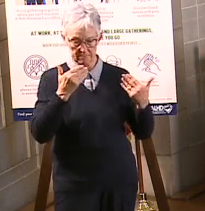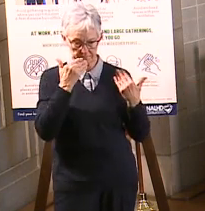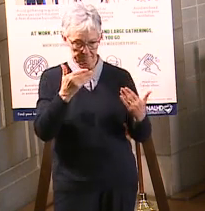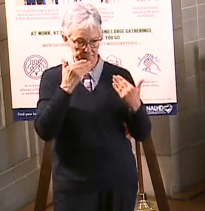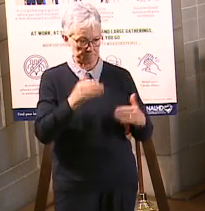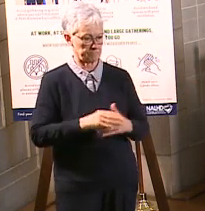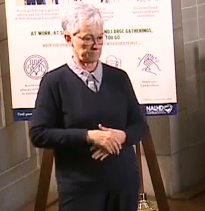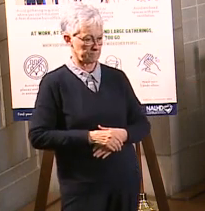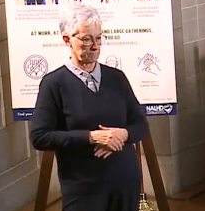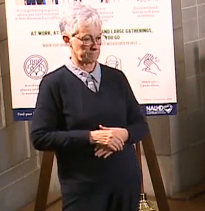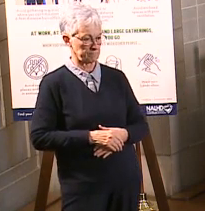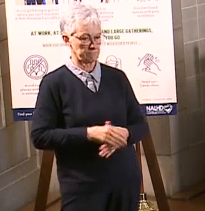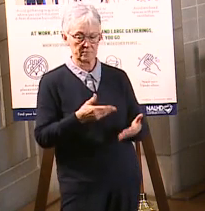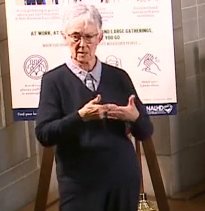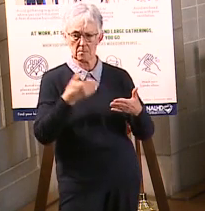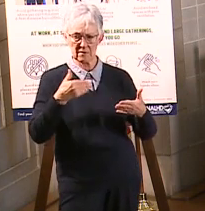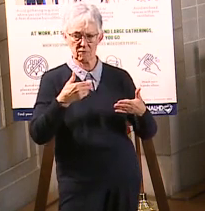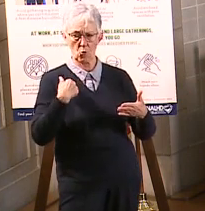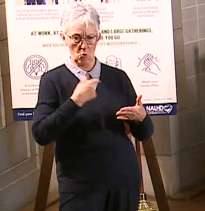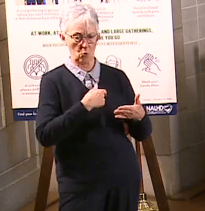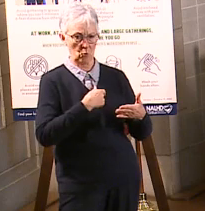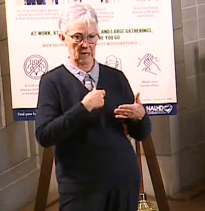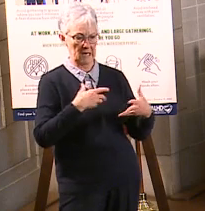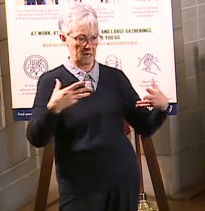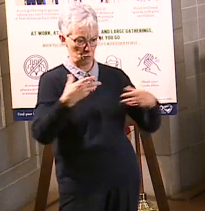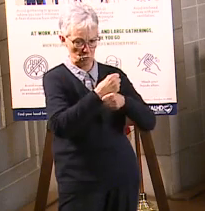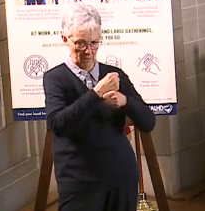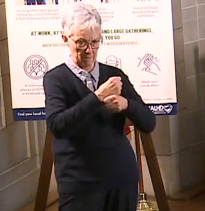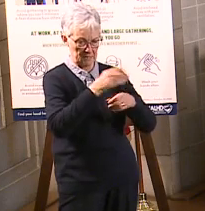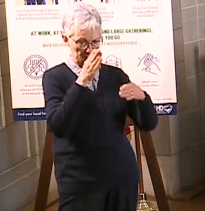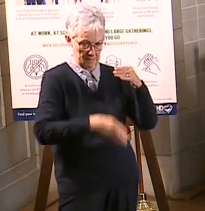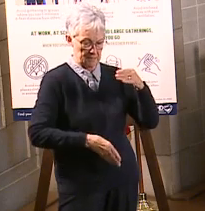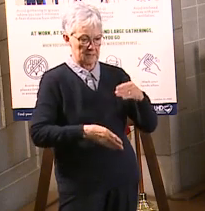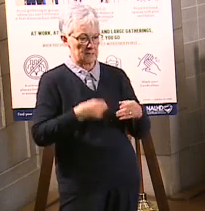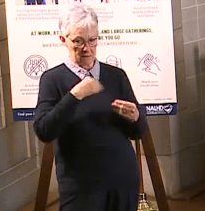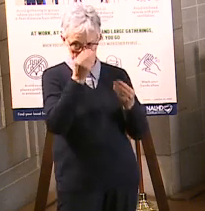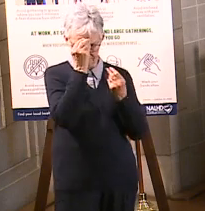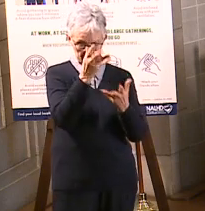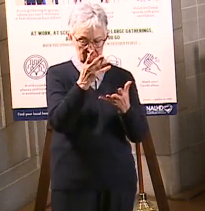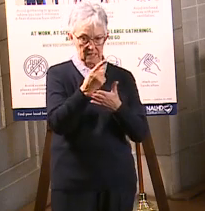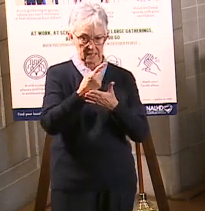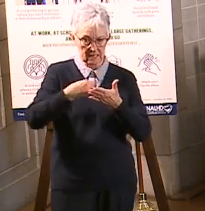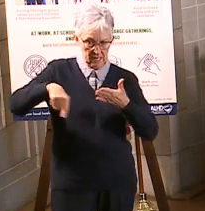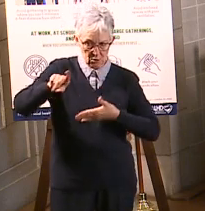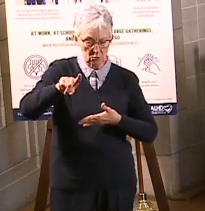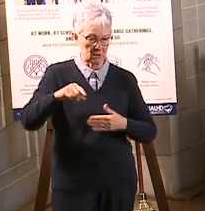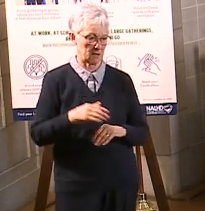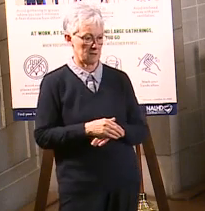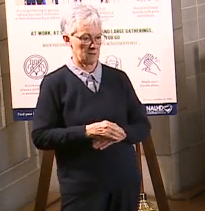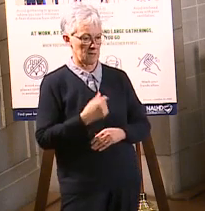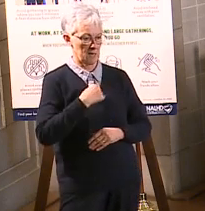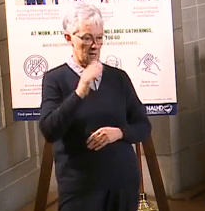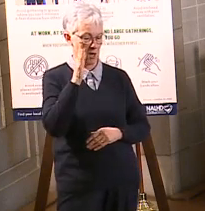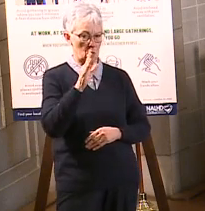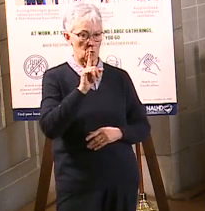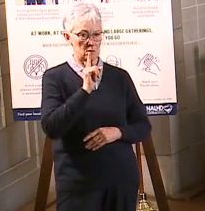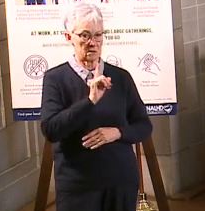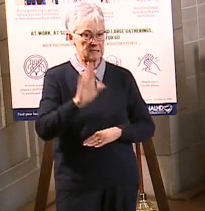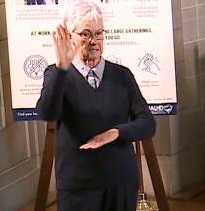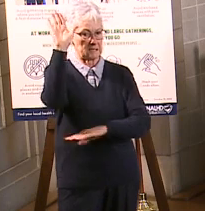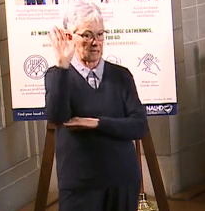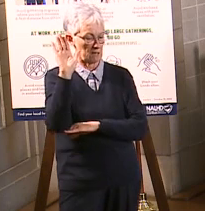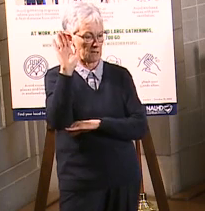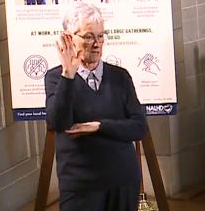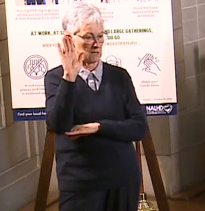up here, I do want to, again, let everybody know about the schedule for next week. I will be testifying in front of the